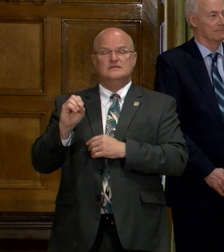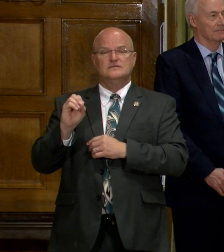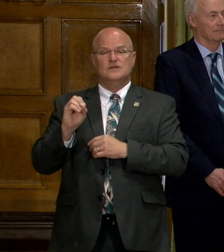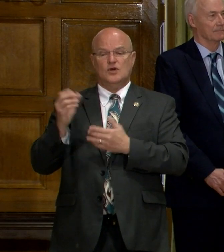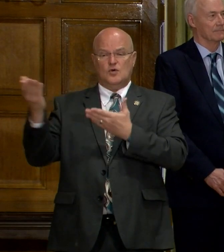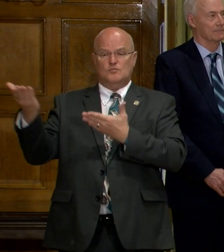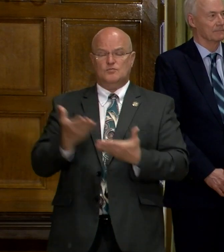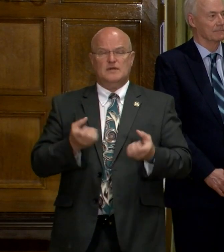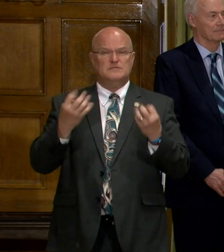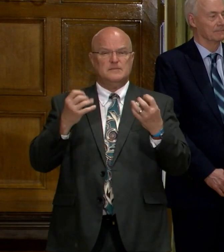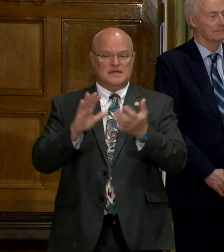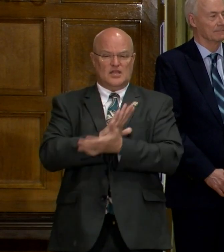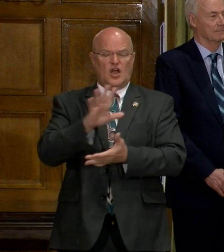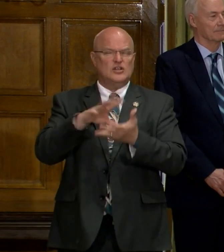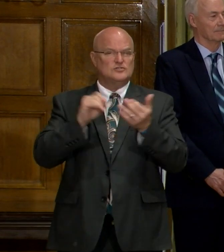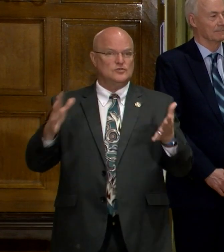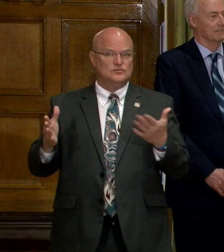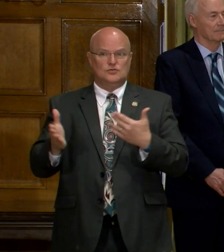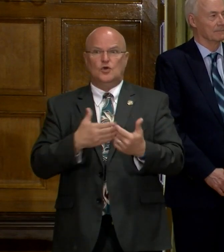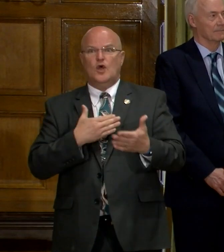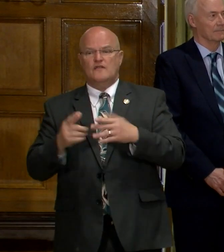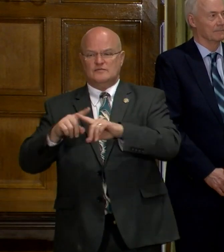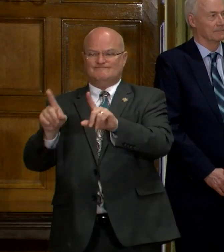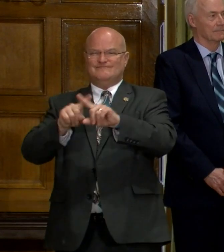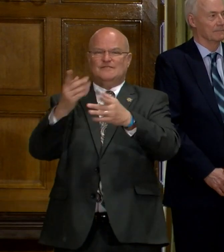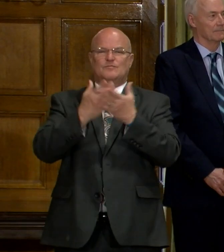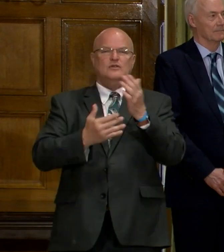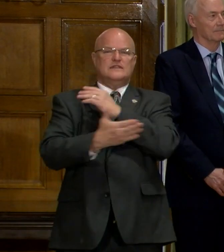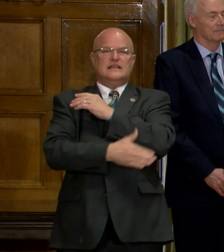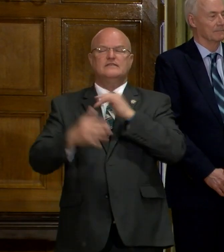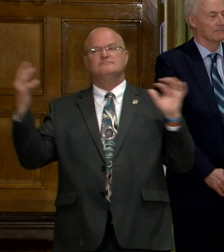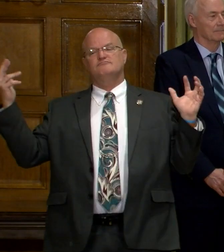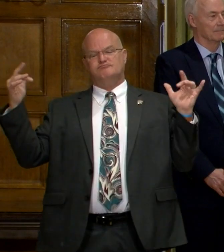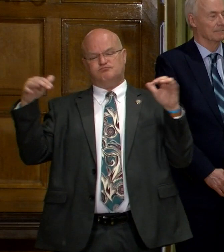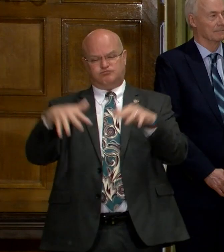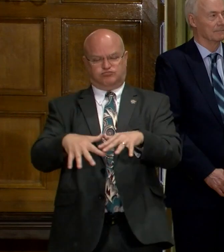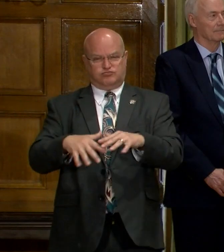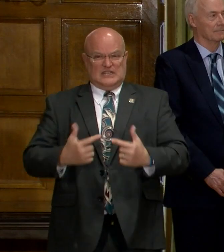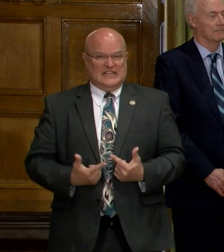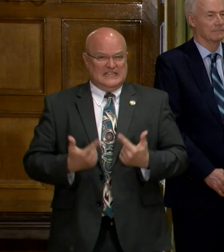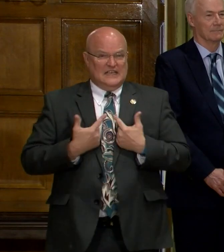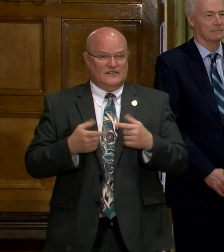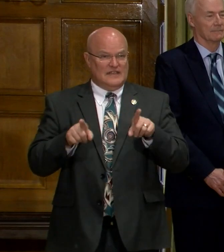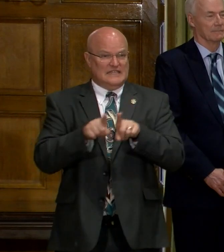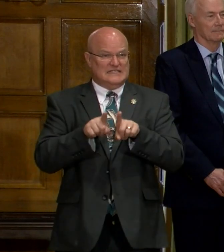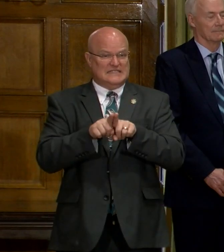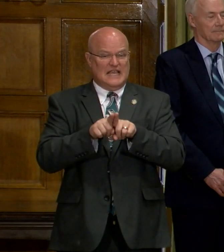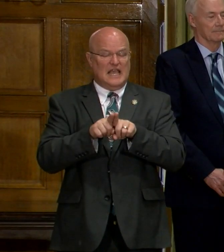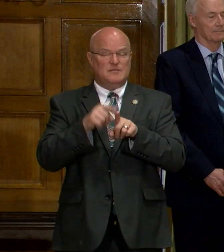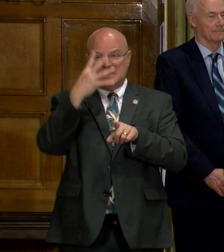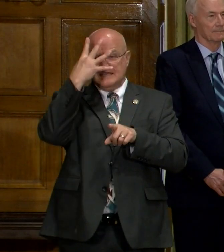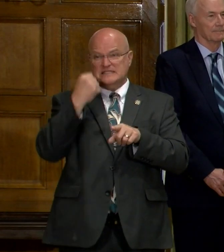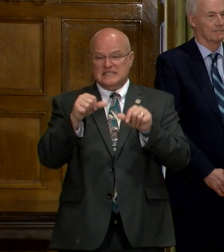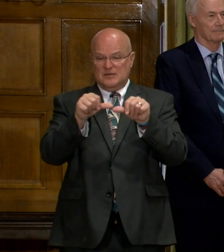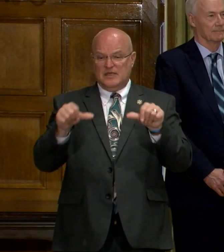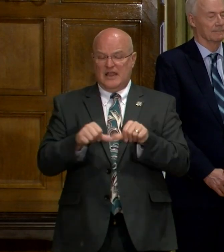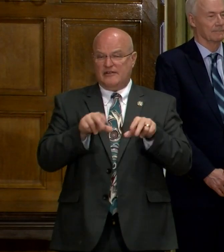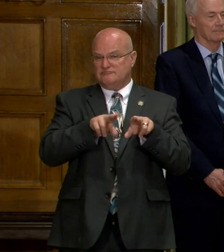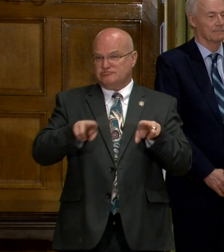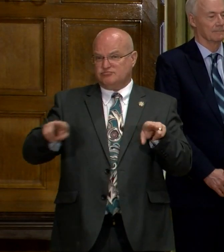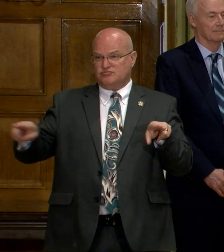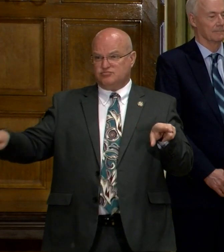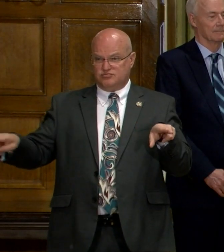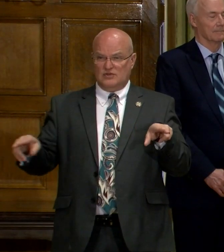So bringing a bunch of college kids or whoever from different parts of the country together, living in the same sort of barracks type of